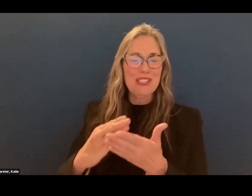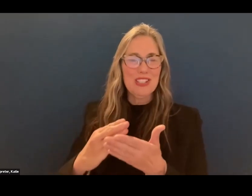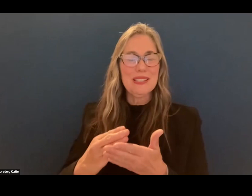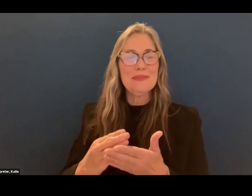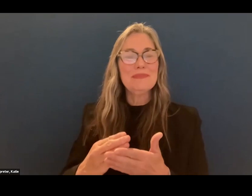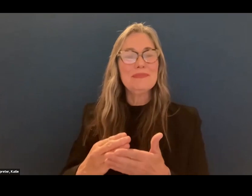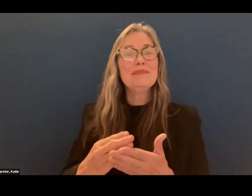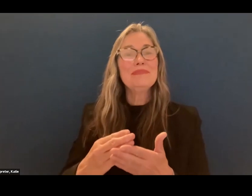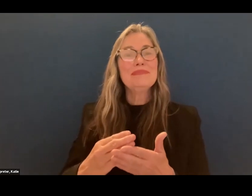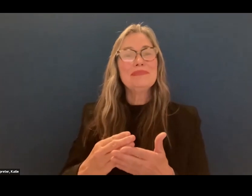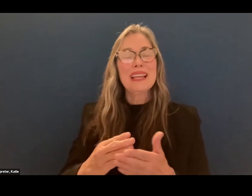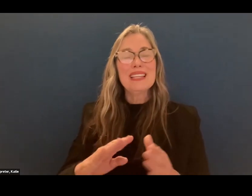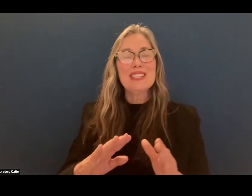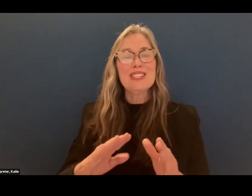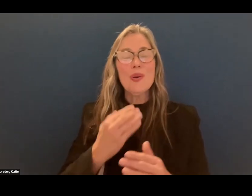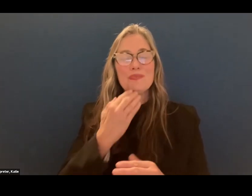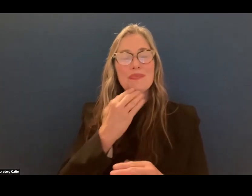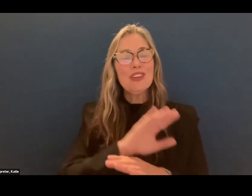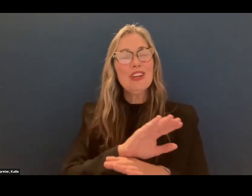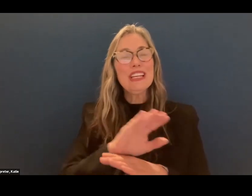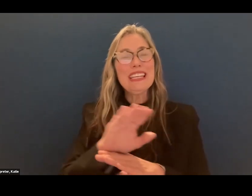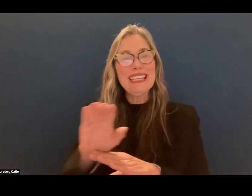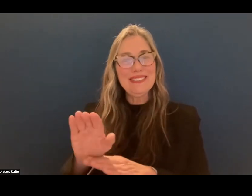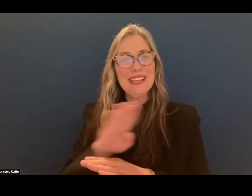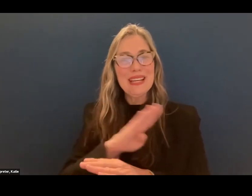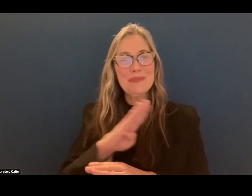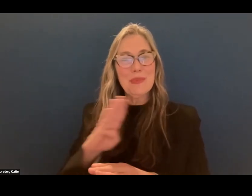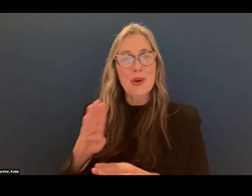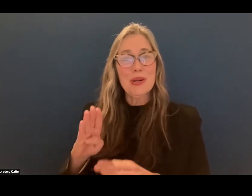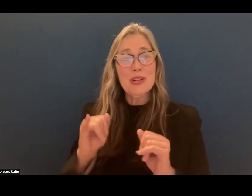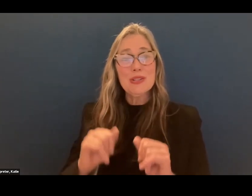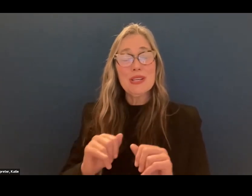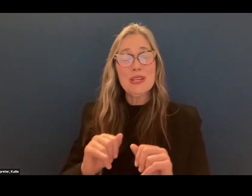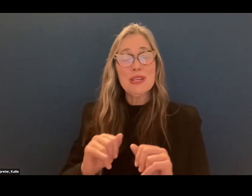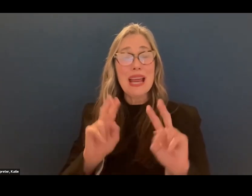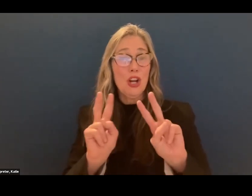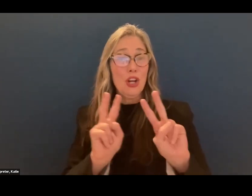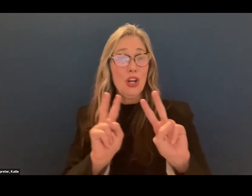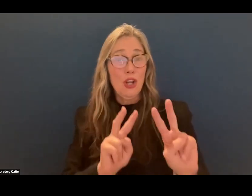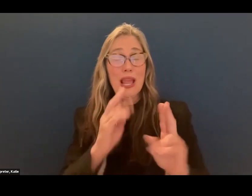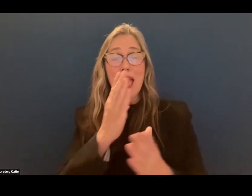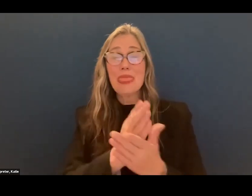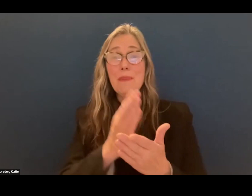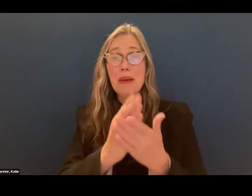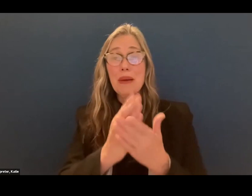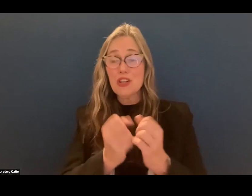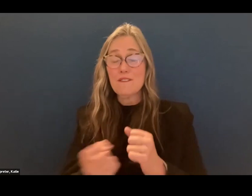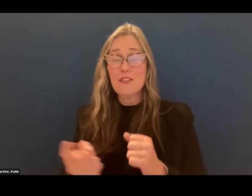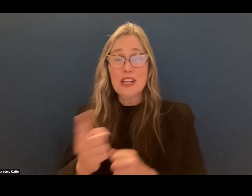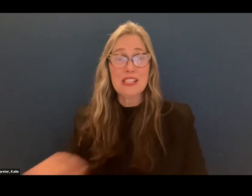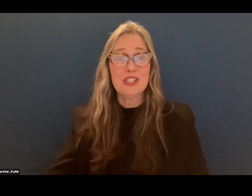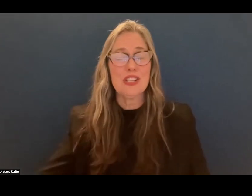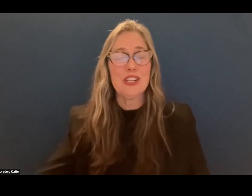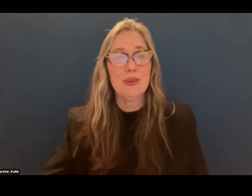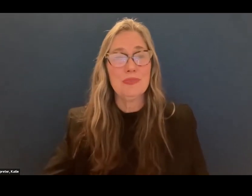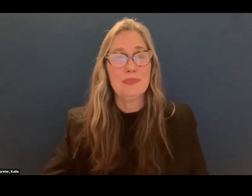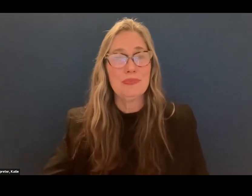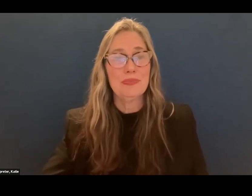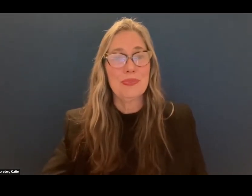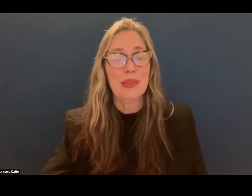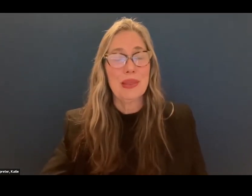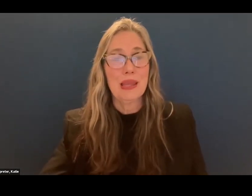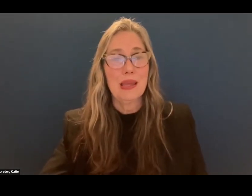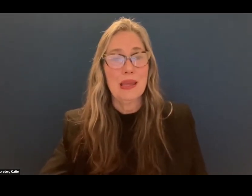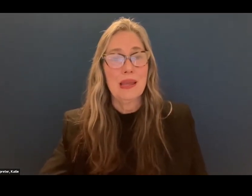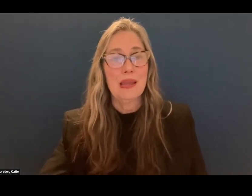So good evening, board members. So tonight we're just going to take a look at the governor's budget for next year. I want to remind